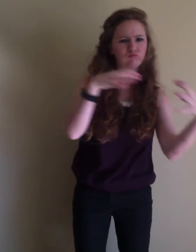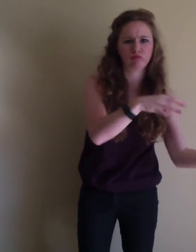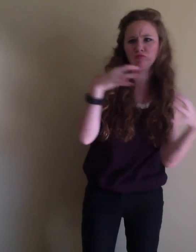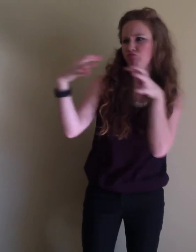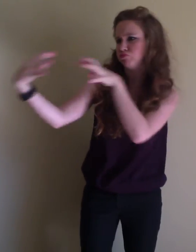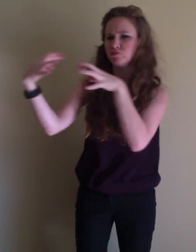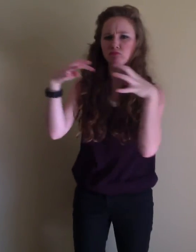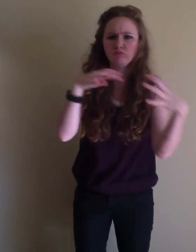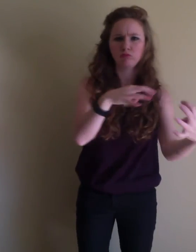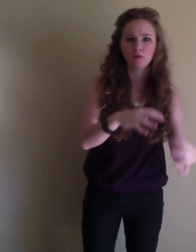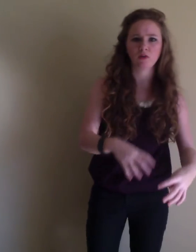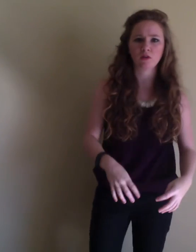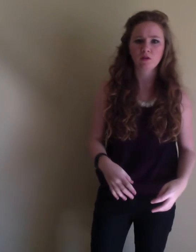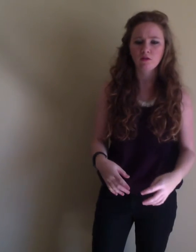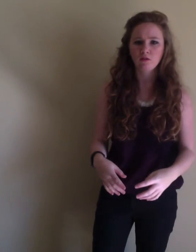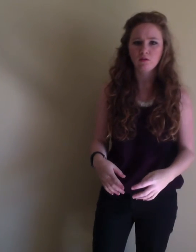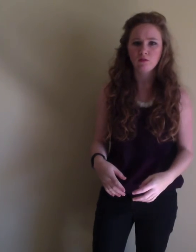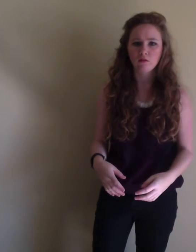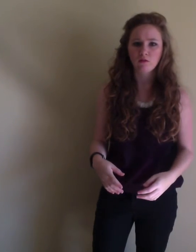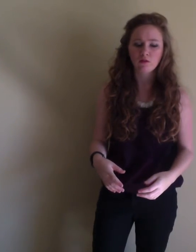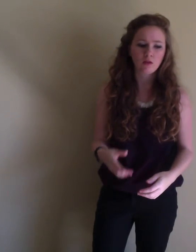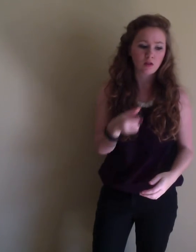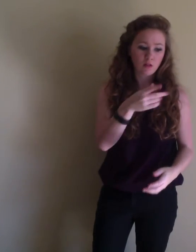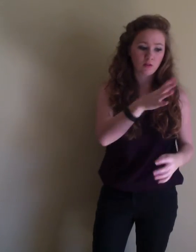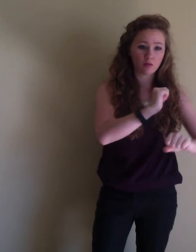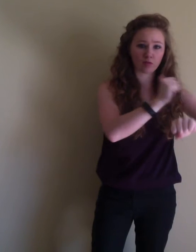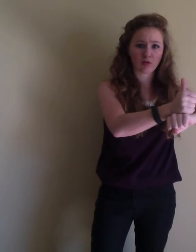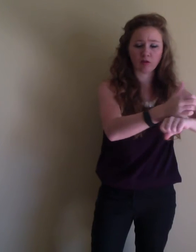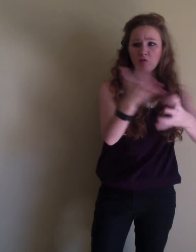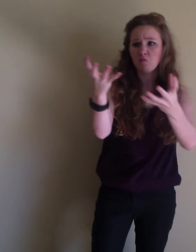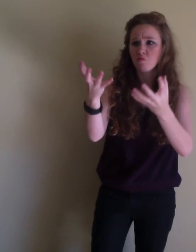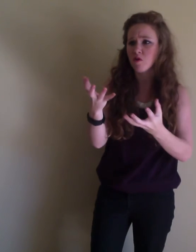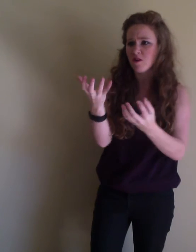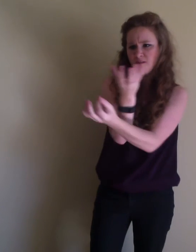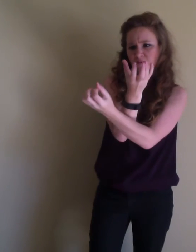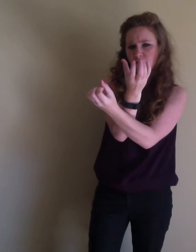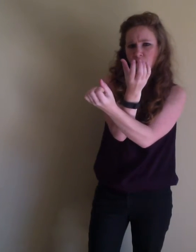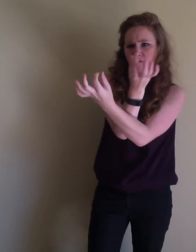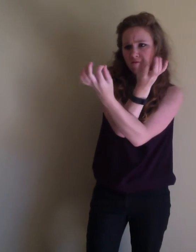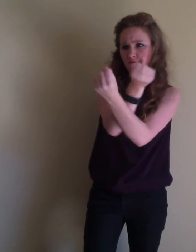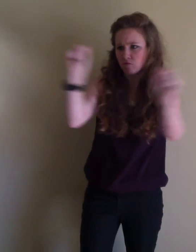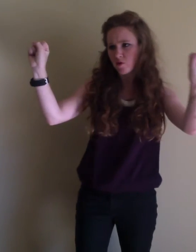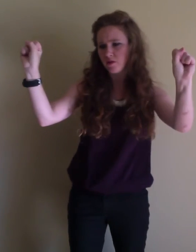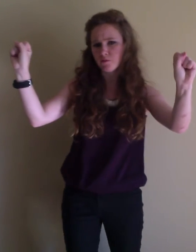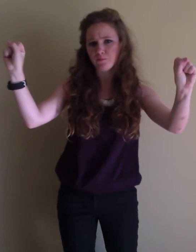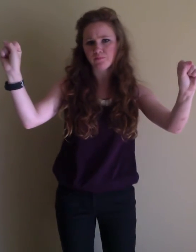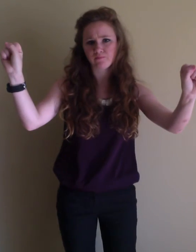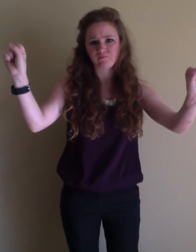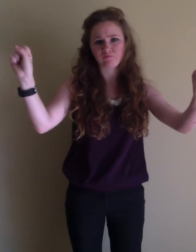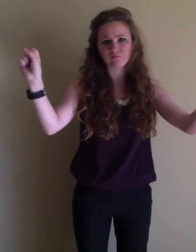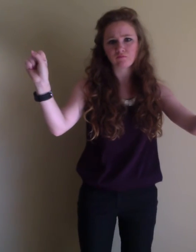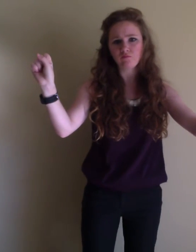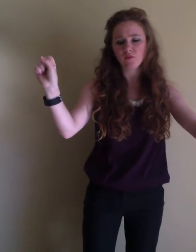fight, they're willing to die, they're willing to give their lives for their freedom. And that's kind of where we stop, right at the beginning of the